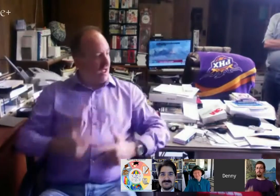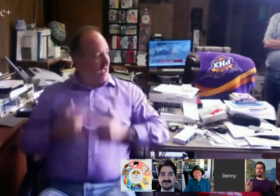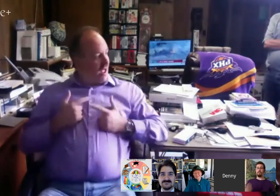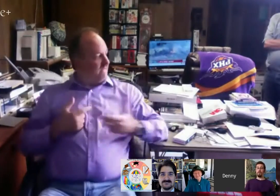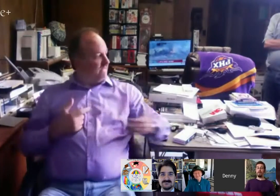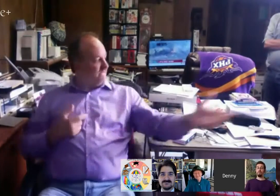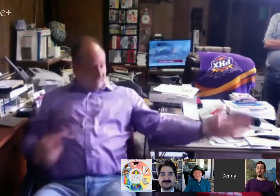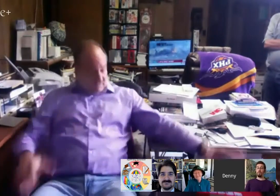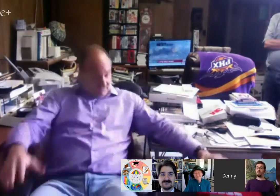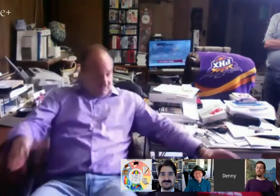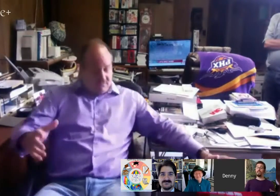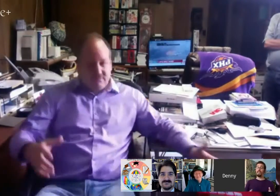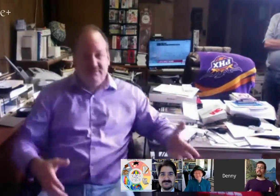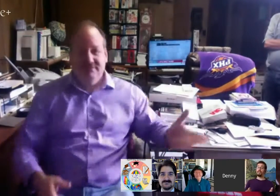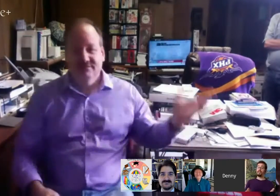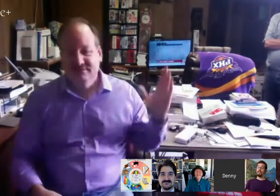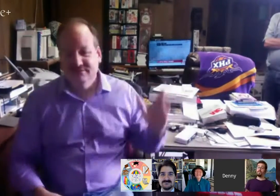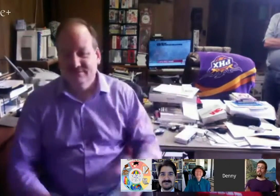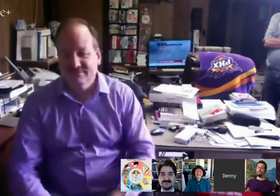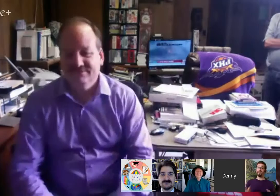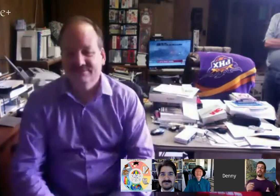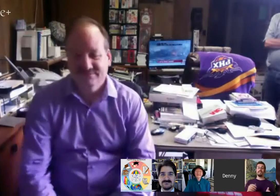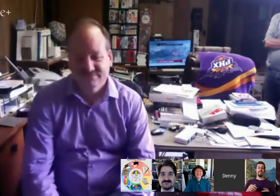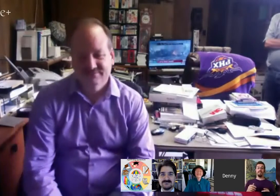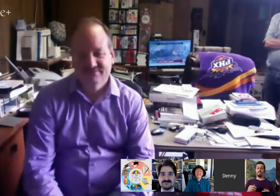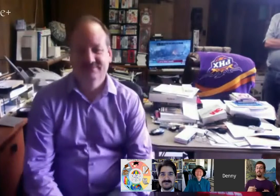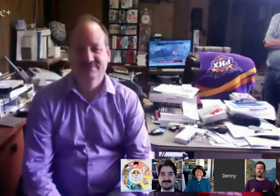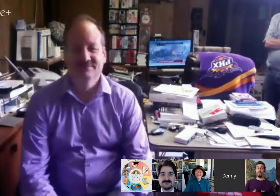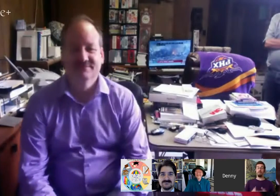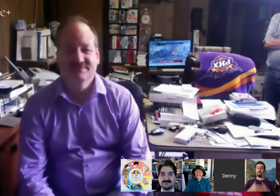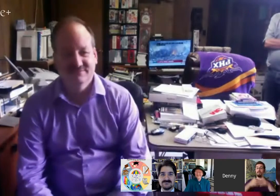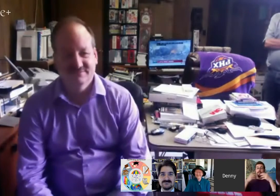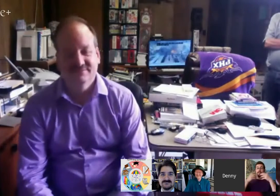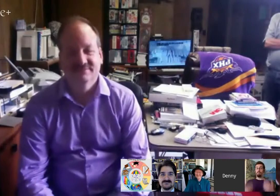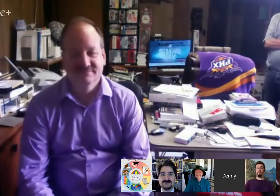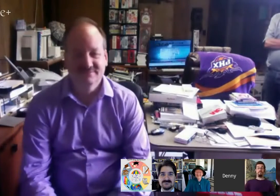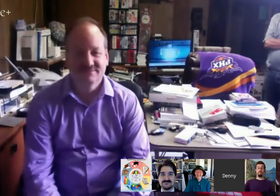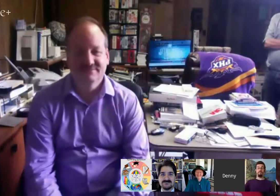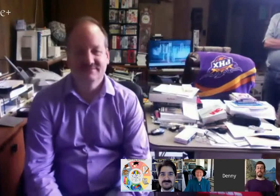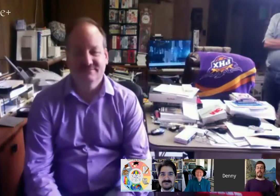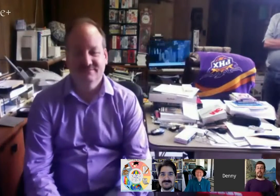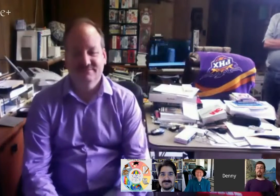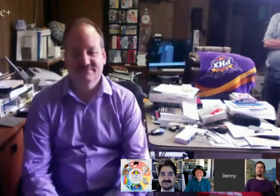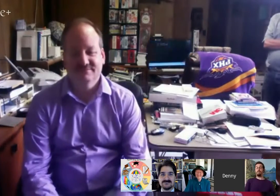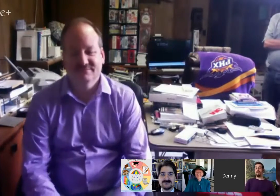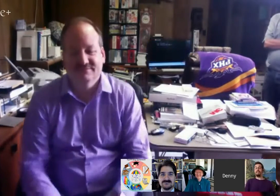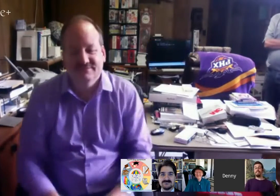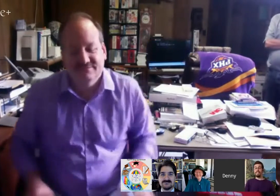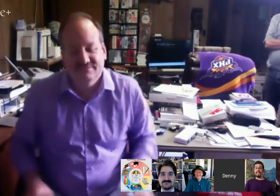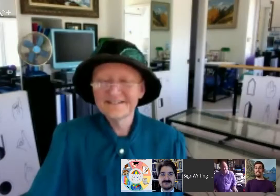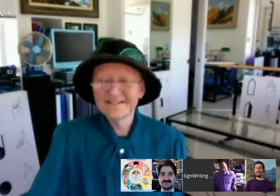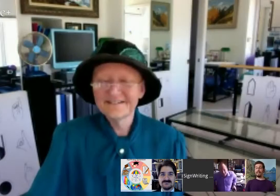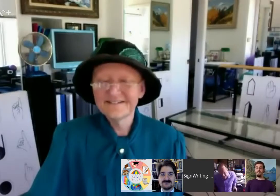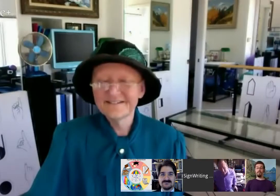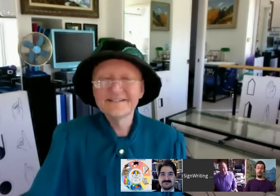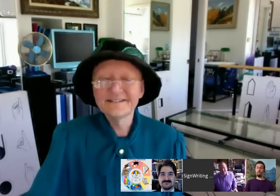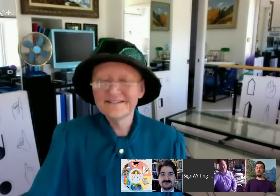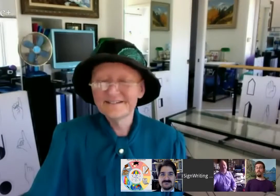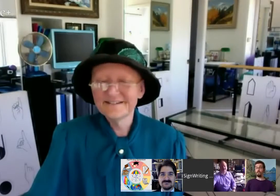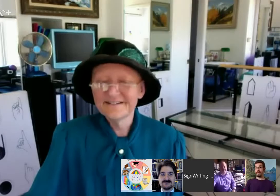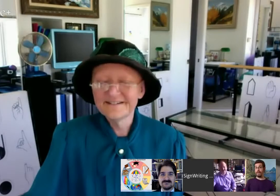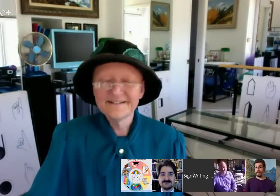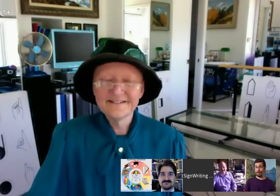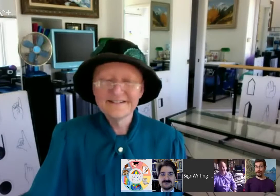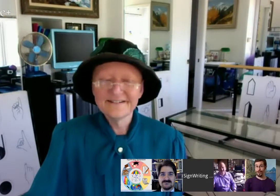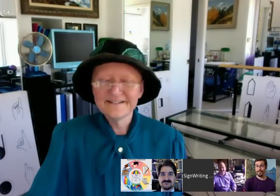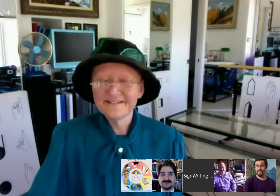technological aspects around. But once you get involved in that, then it will impact everybody's daily life, and